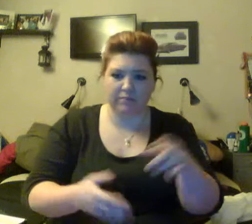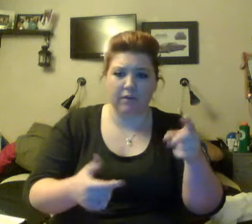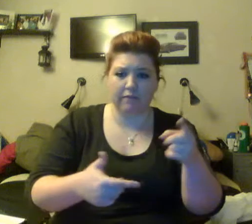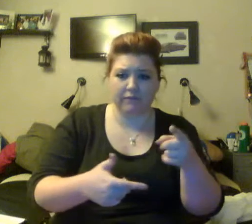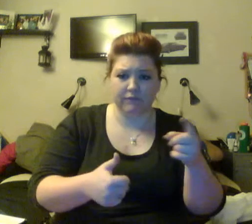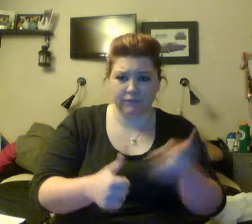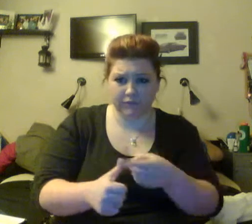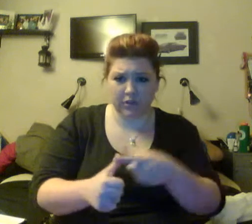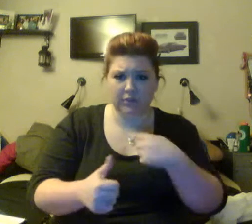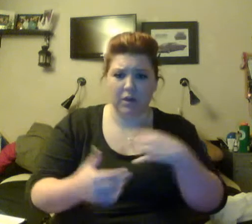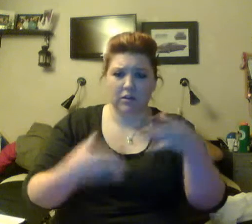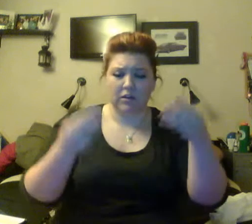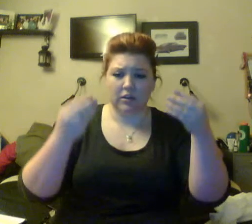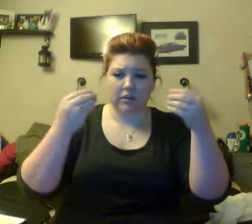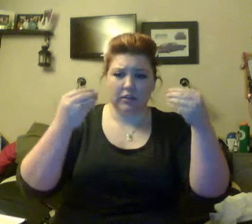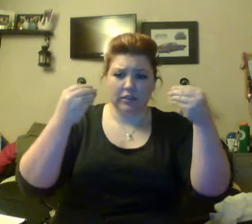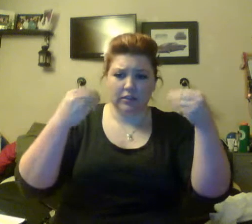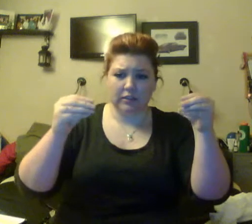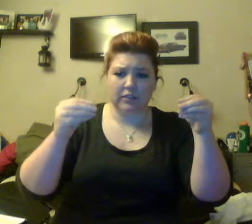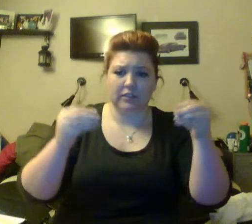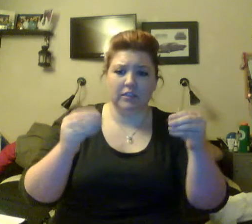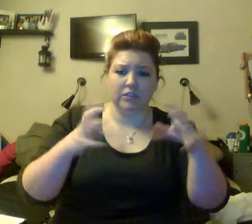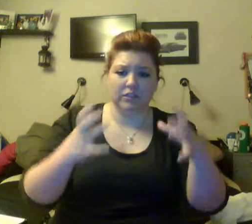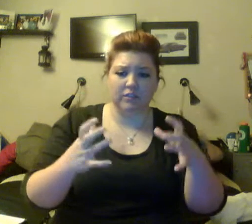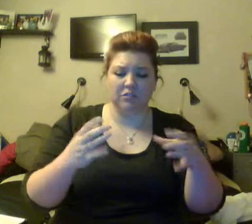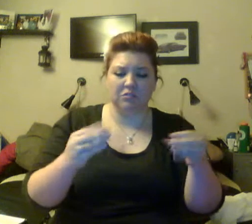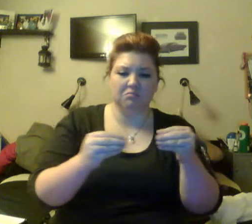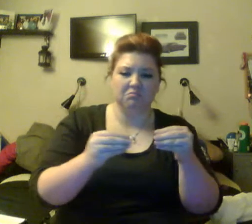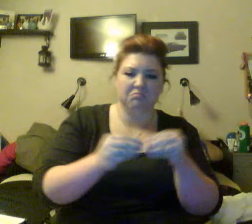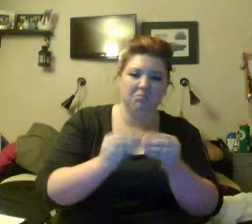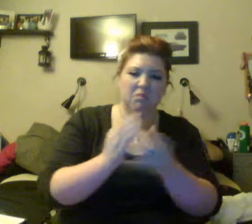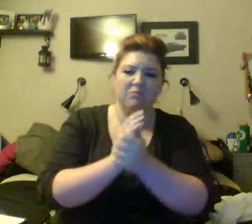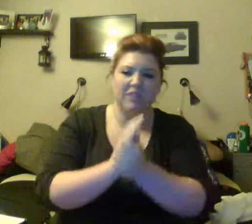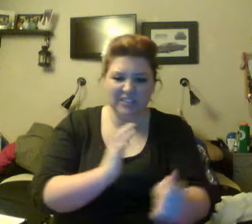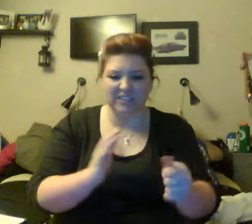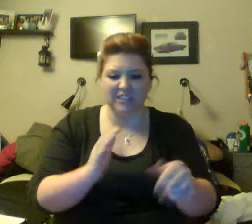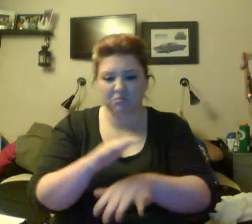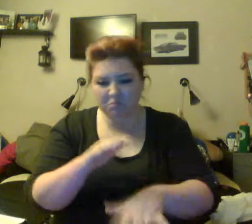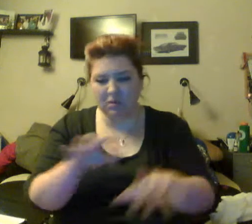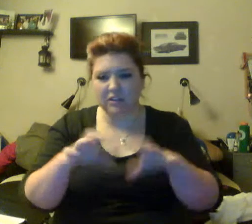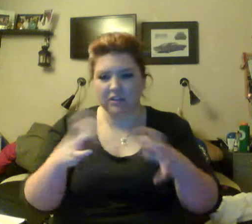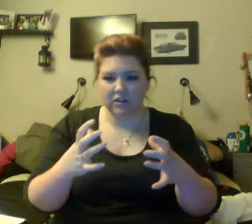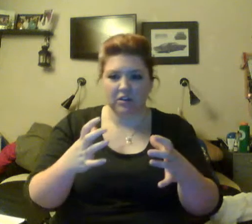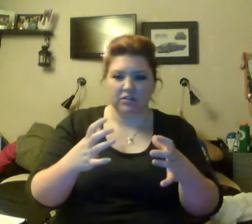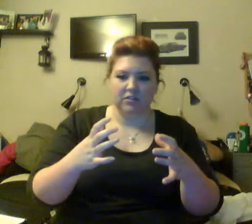I teach a class that is more of a skills-based class, and it's for freshman students in college, and it's a